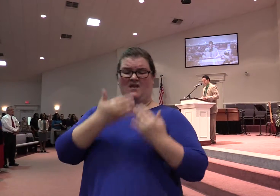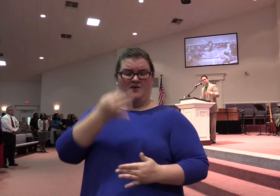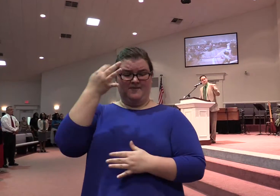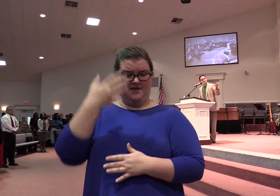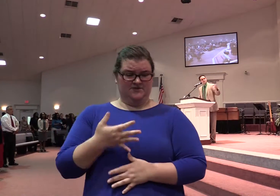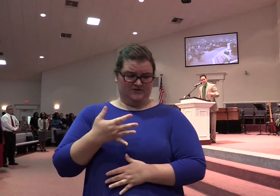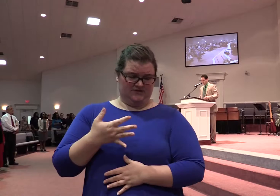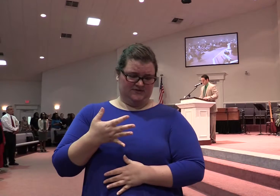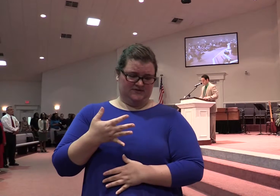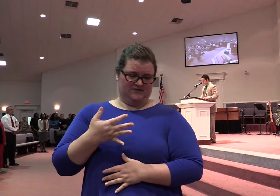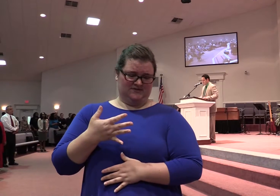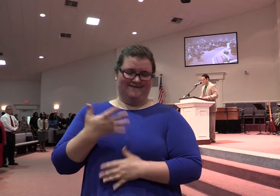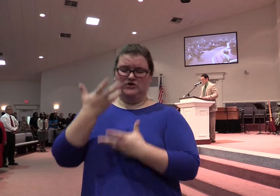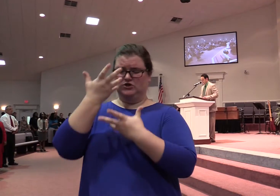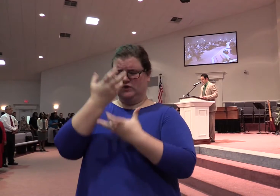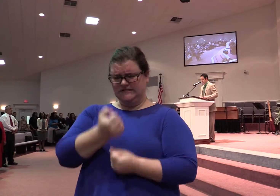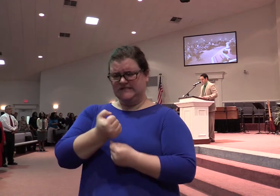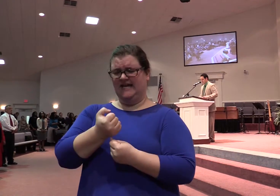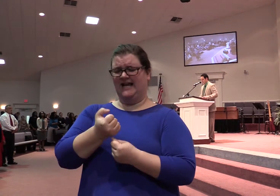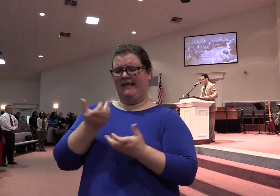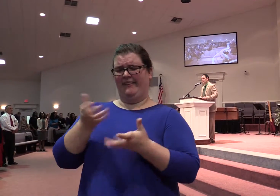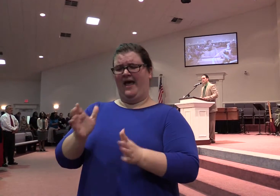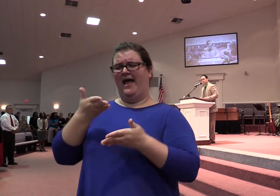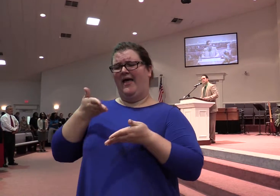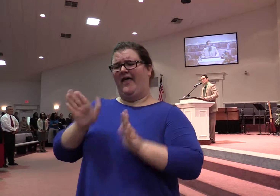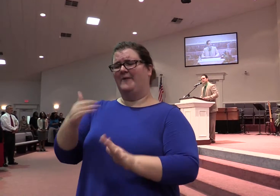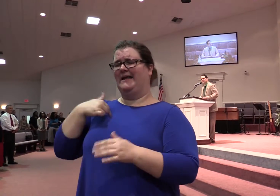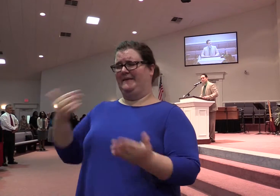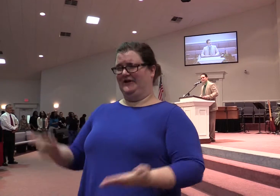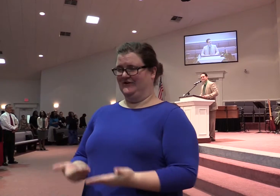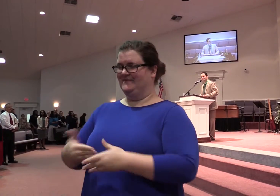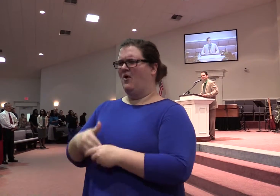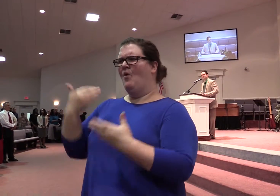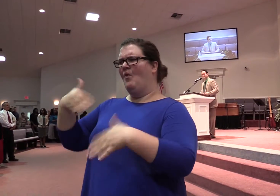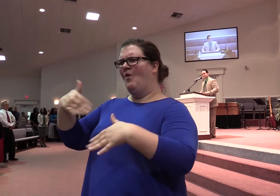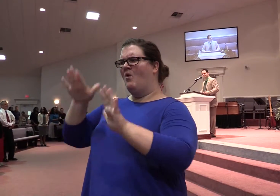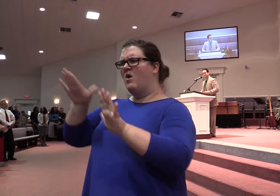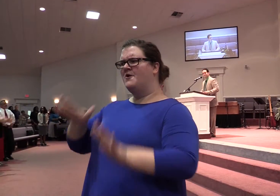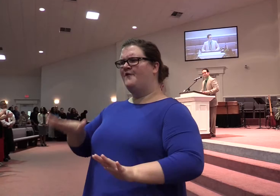for trusting and taking the risk. Amen. What a word we heard this morning.